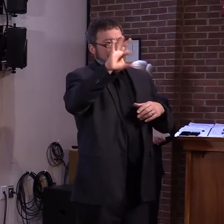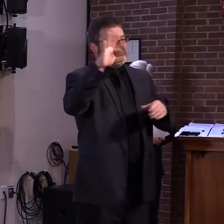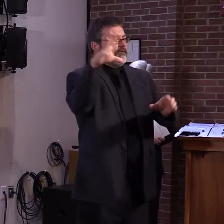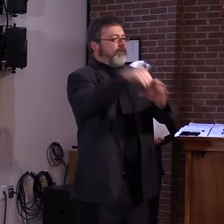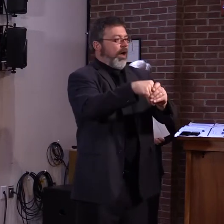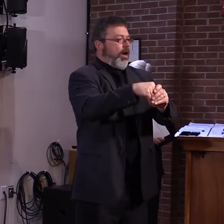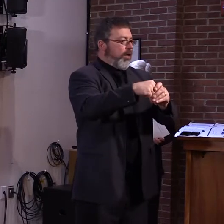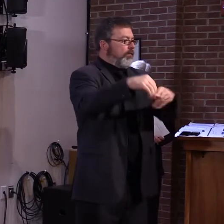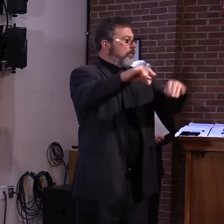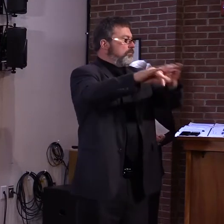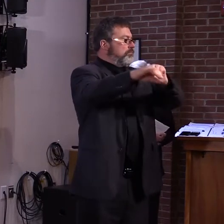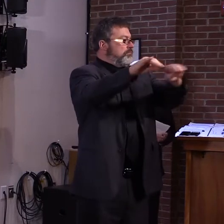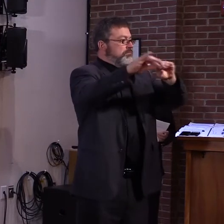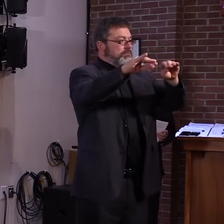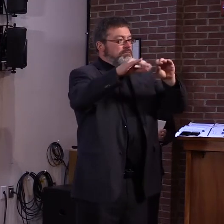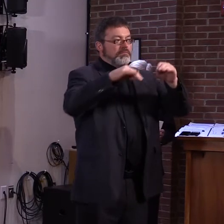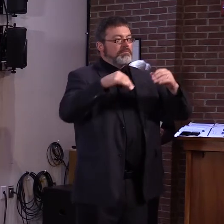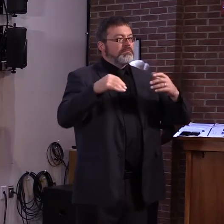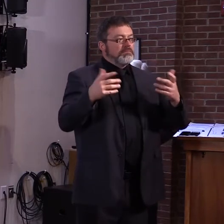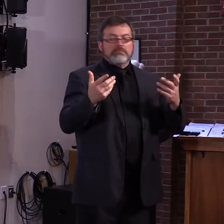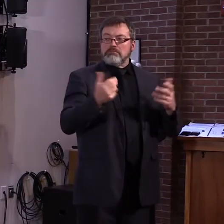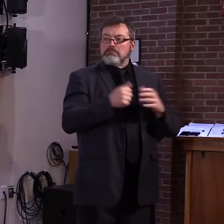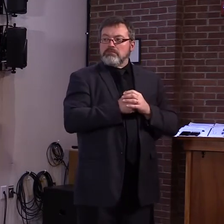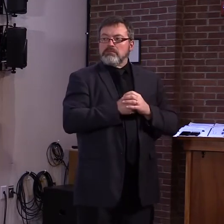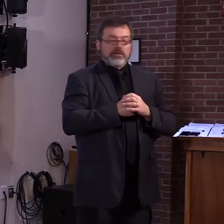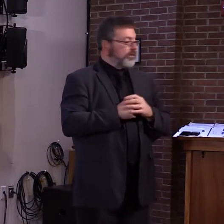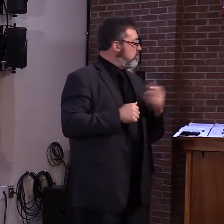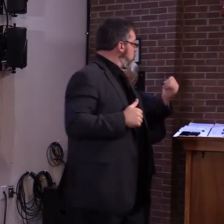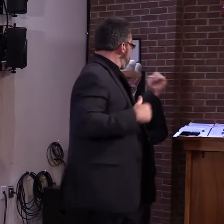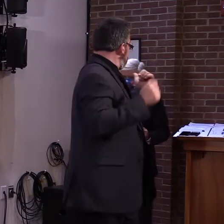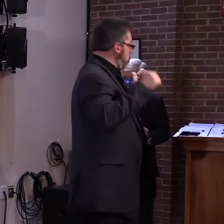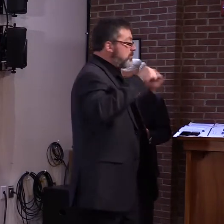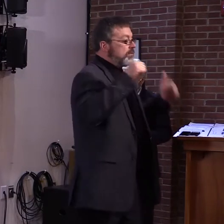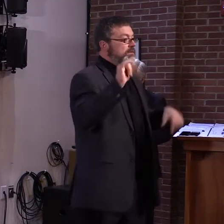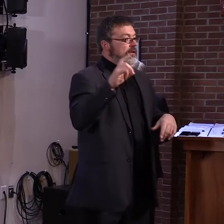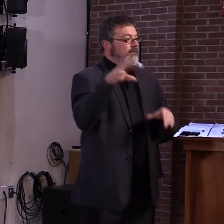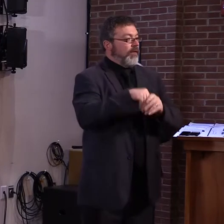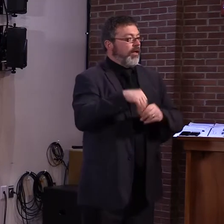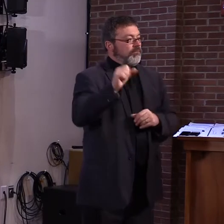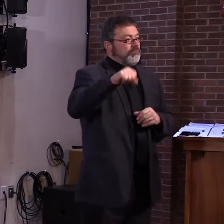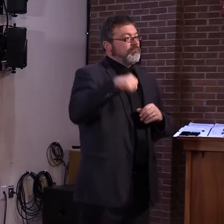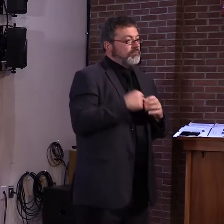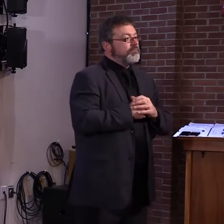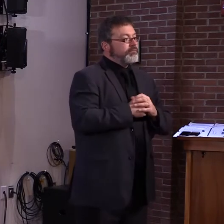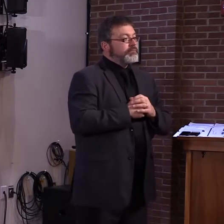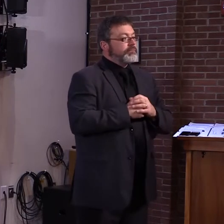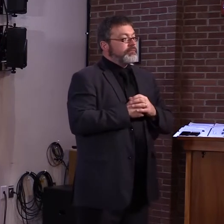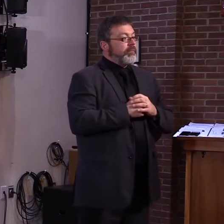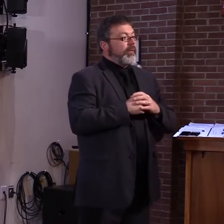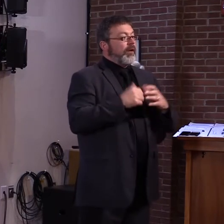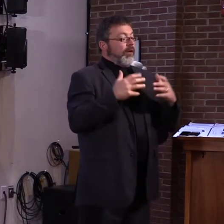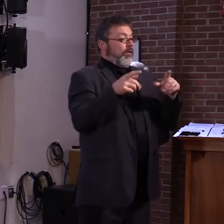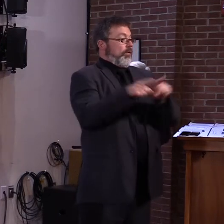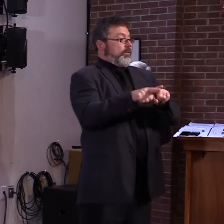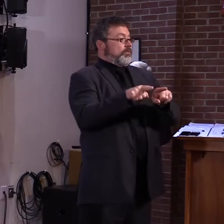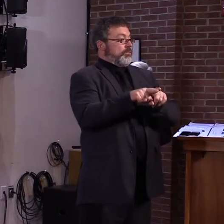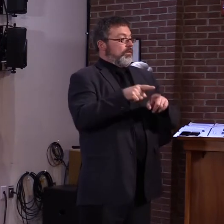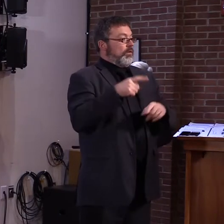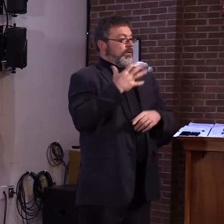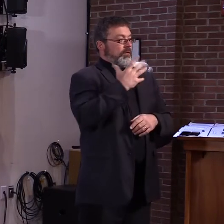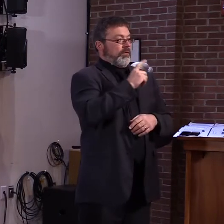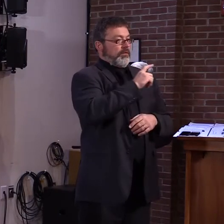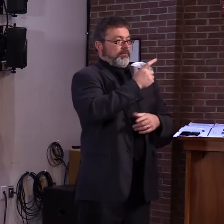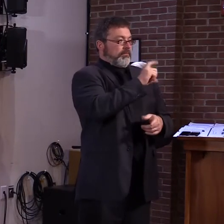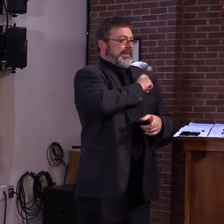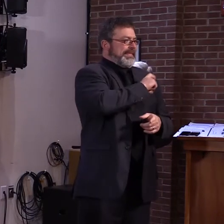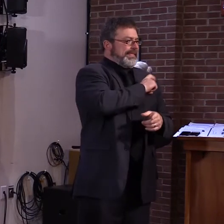we speak. I might ask Secretary Smith to comment on that. And in terms of the law enforcement, I don't know if Commissioner Sherling,